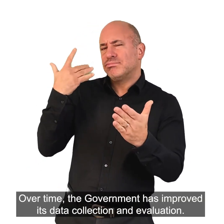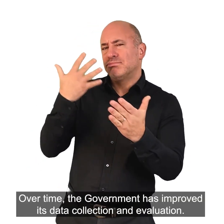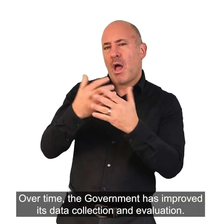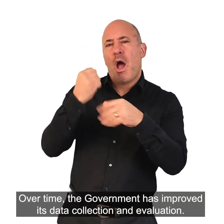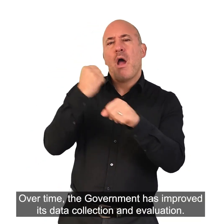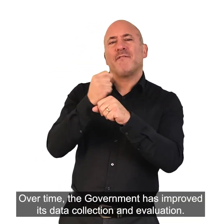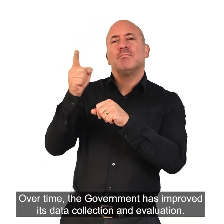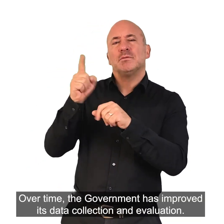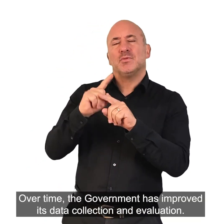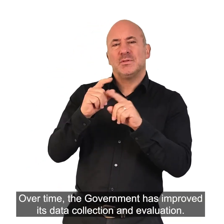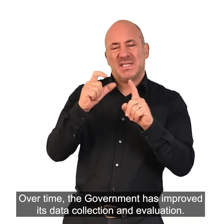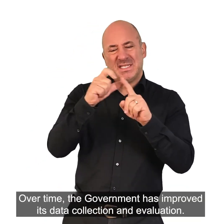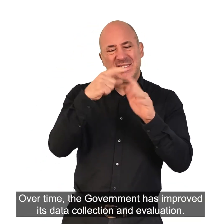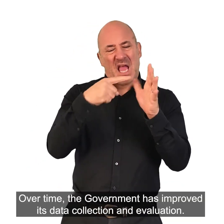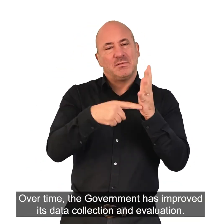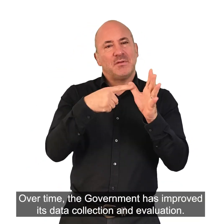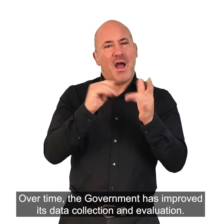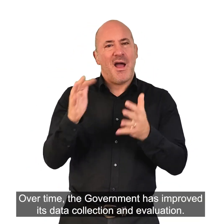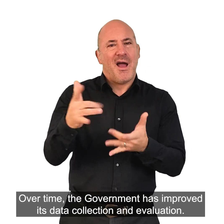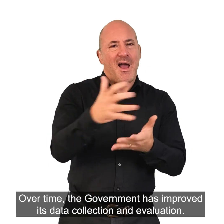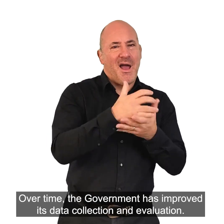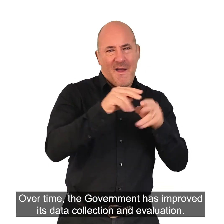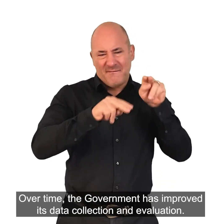the government has improved its data collection and evaluation.